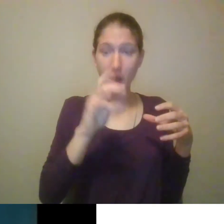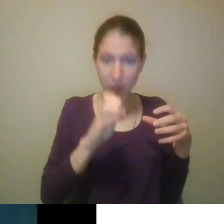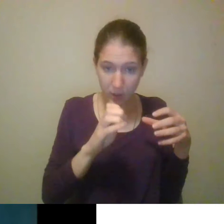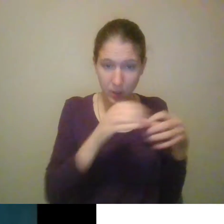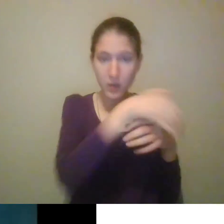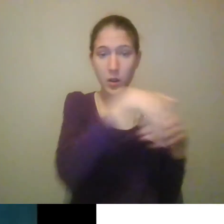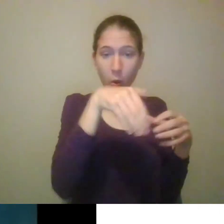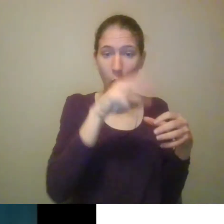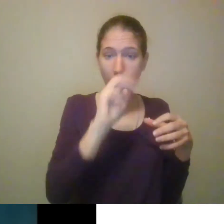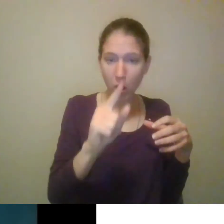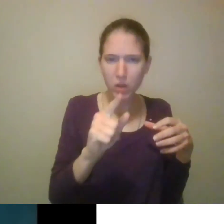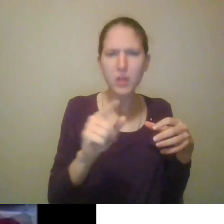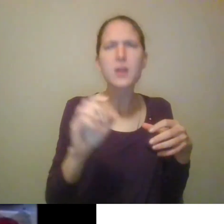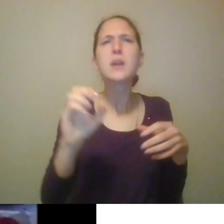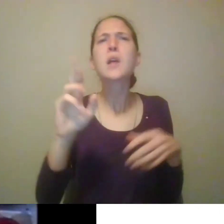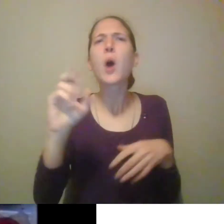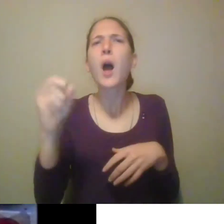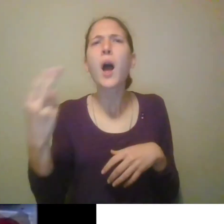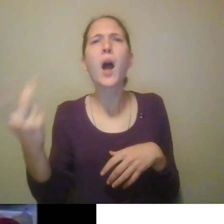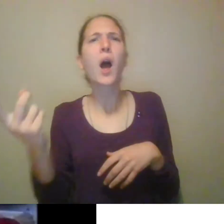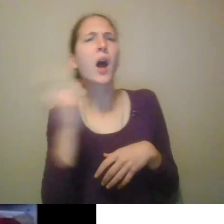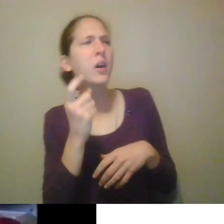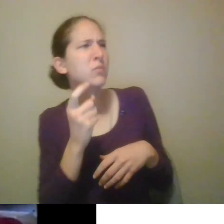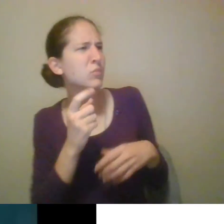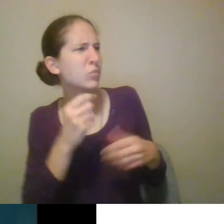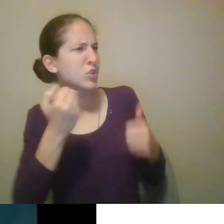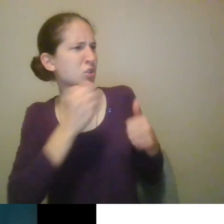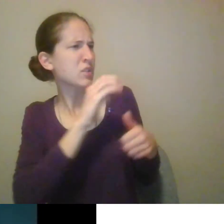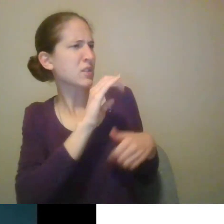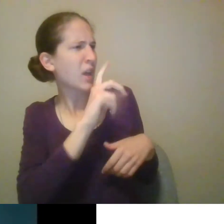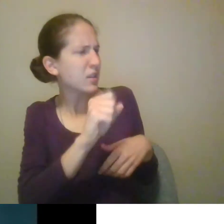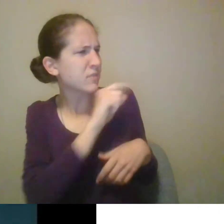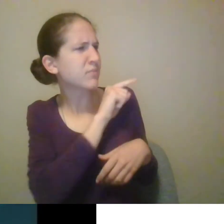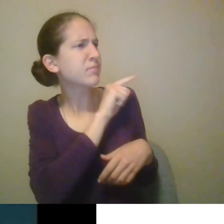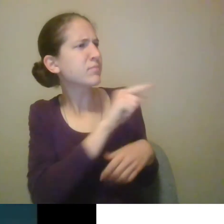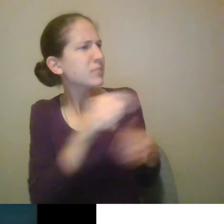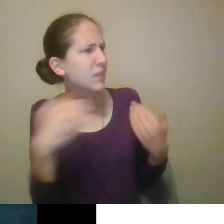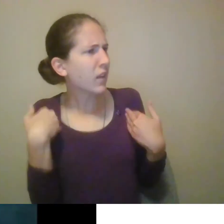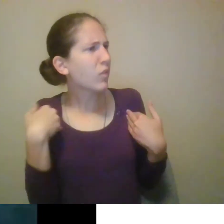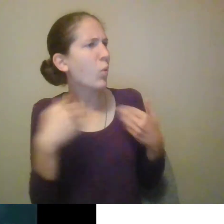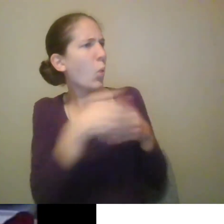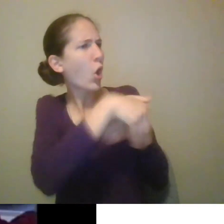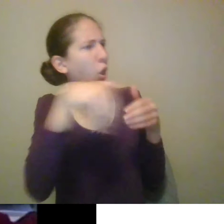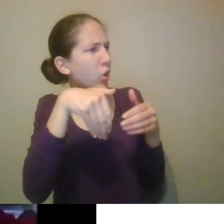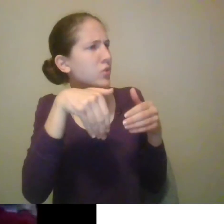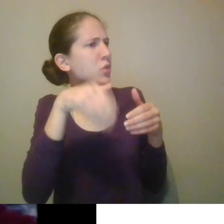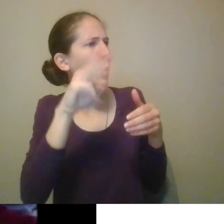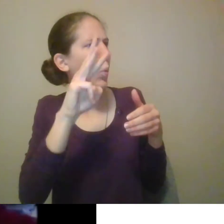What cells is the cell wall found in? Plant cells and bacteria cells.